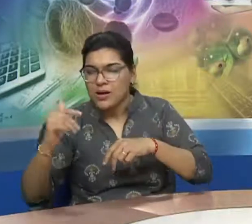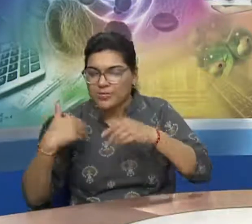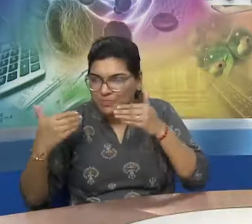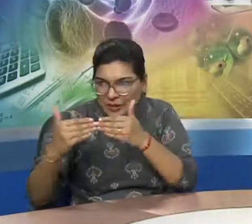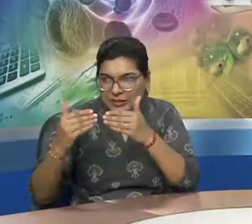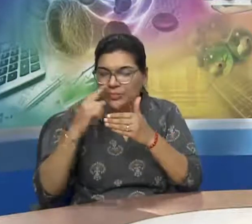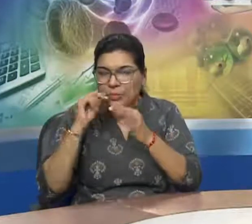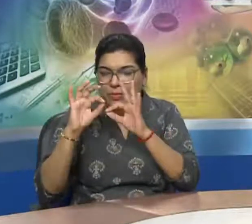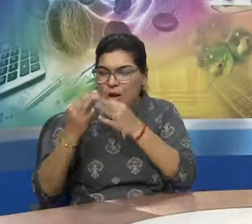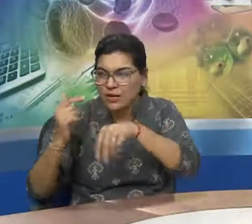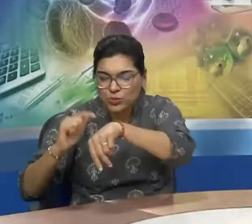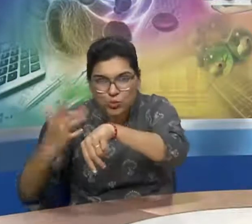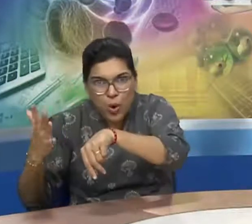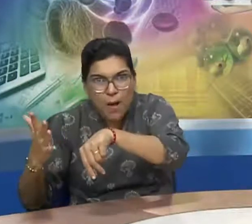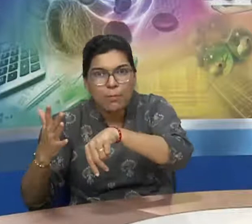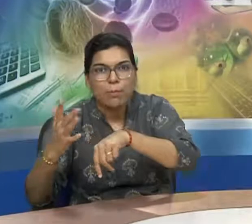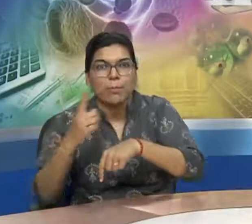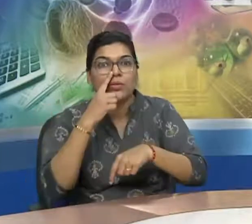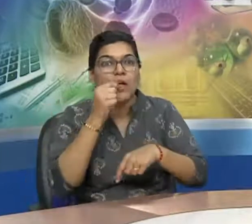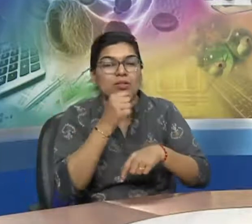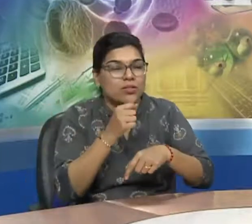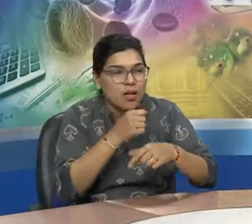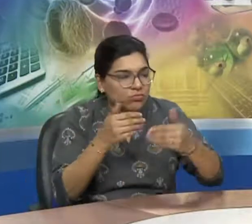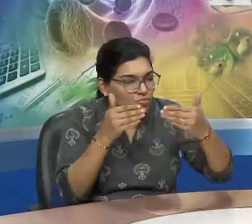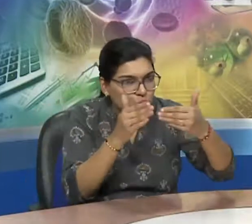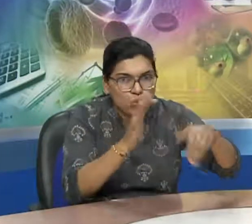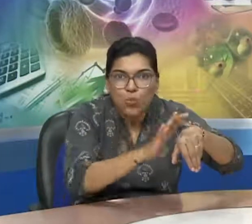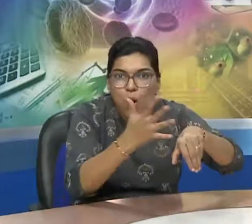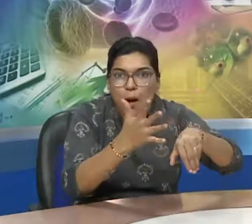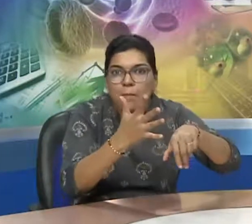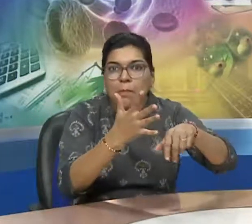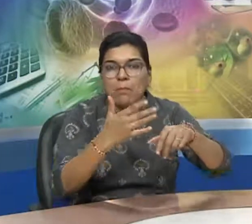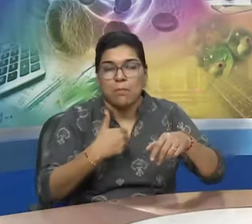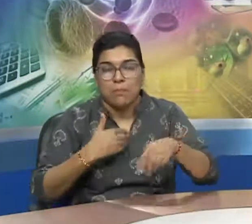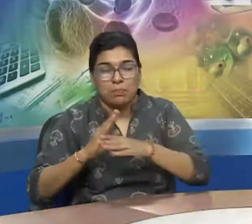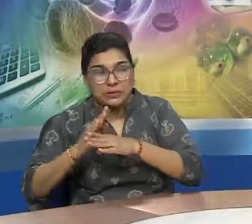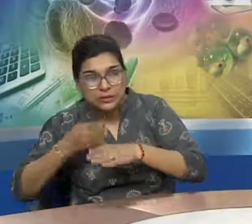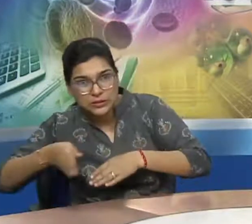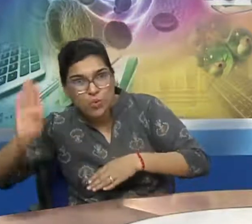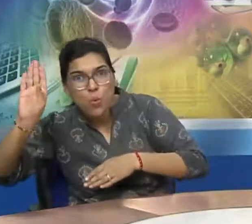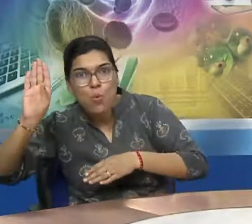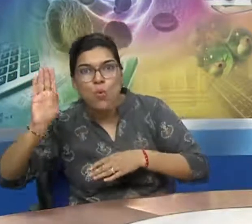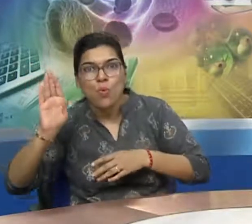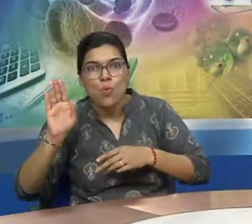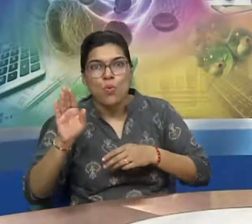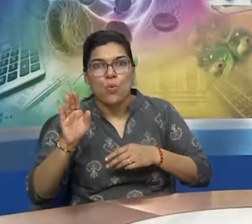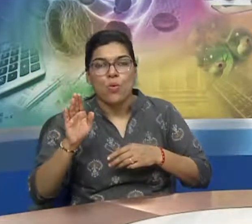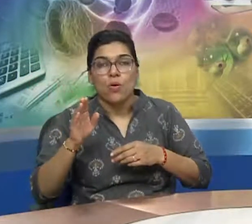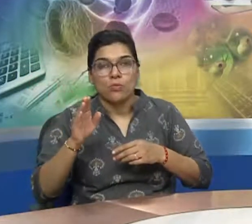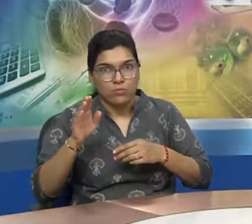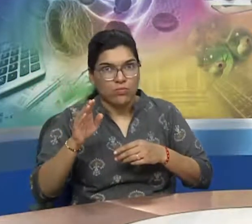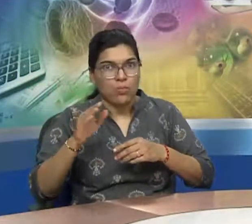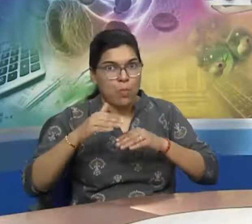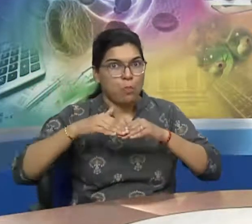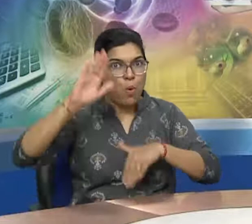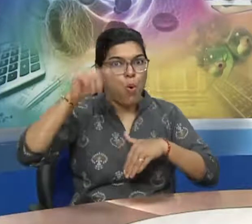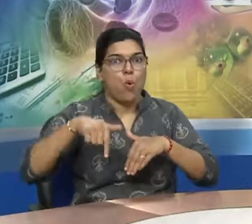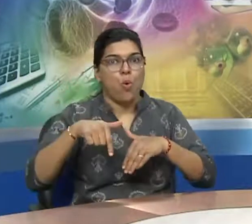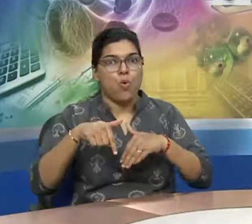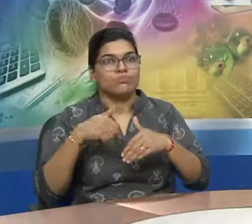As we know that nowadays everything is changed and everyone is busy doing his or her